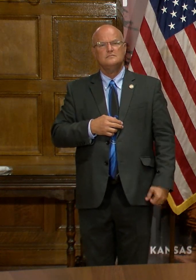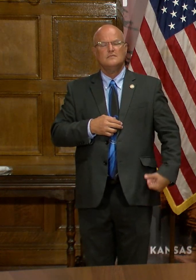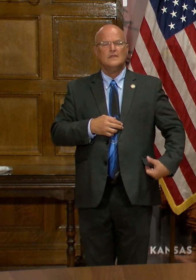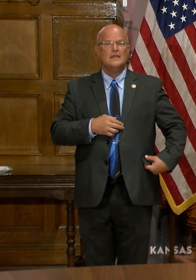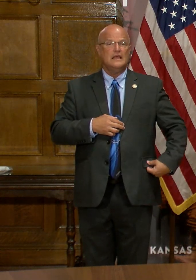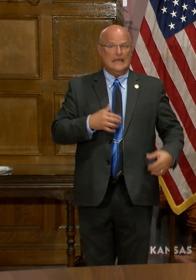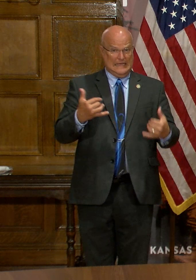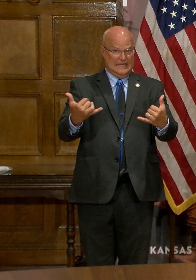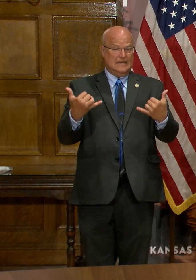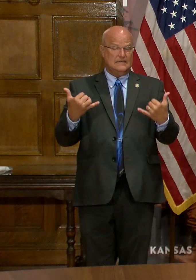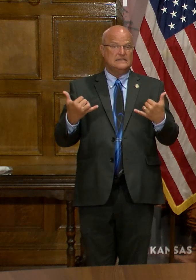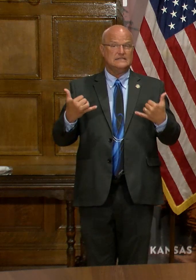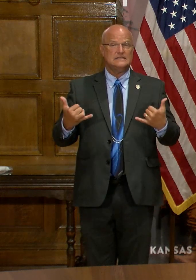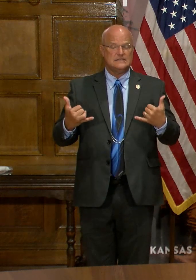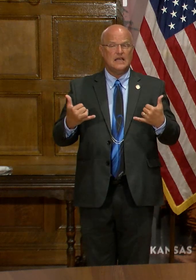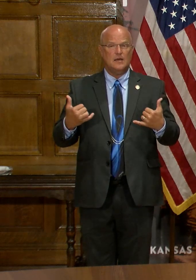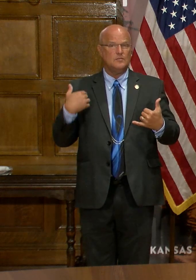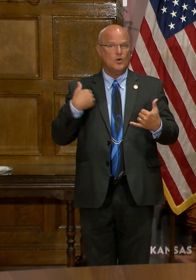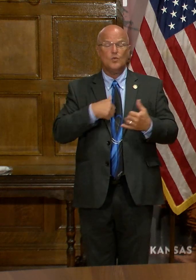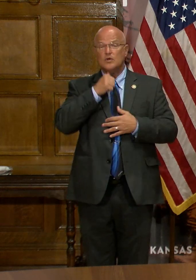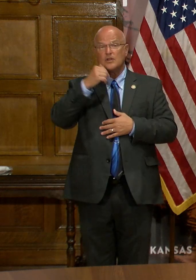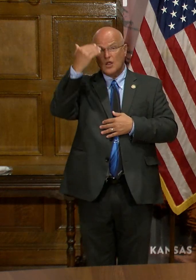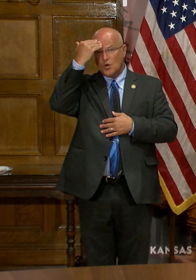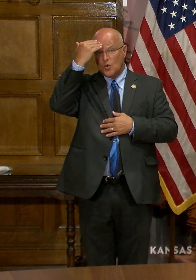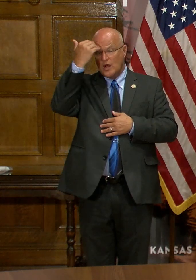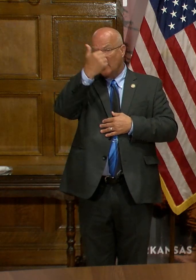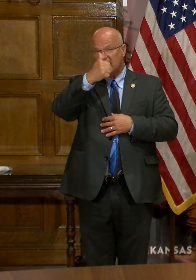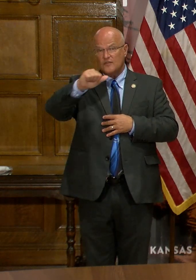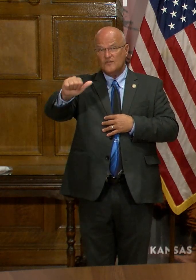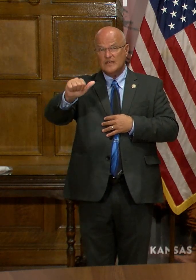Well, at this time, we're not aware of